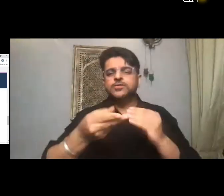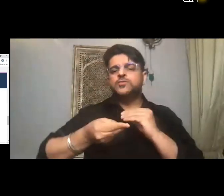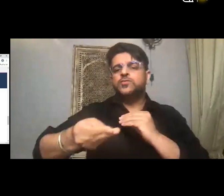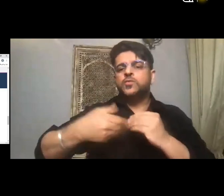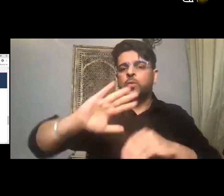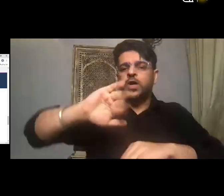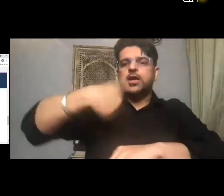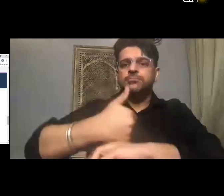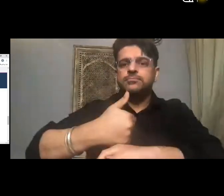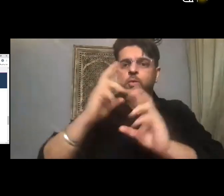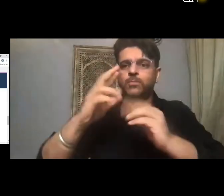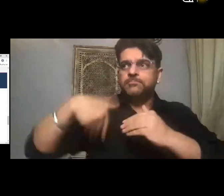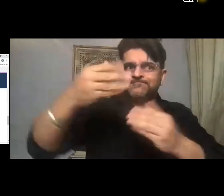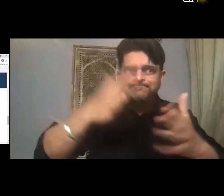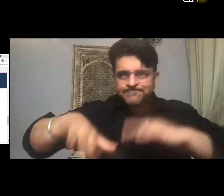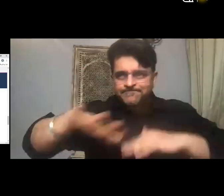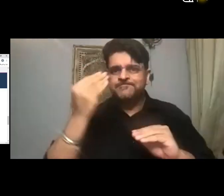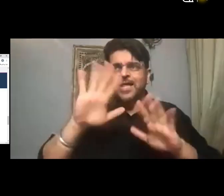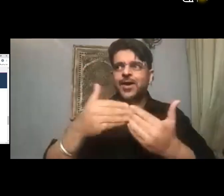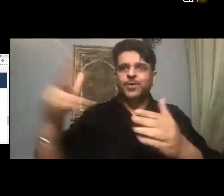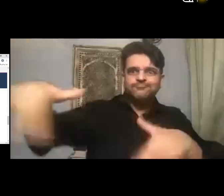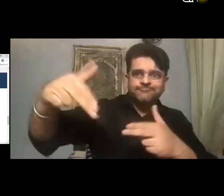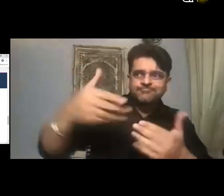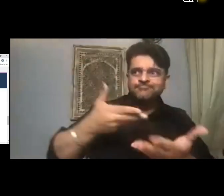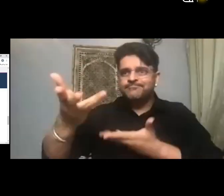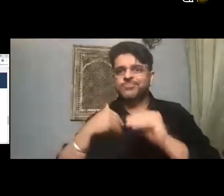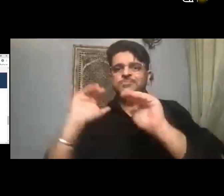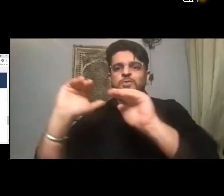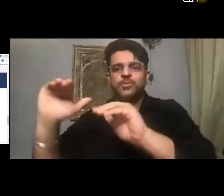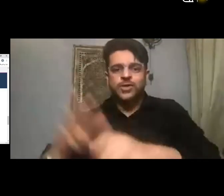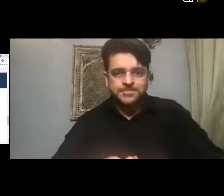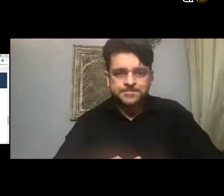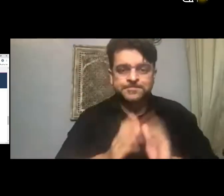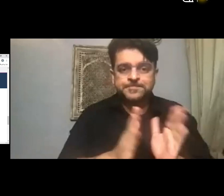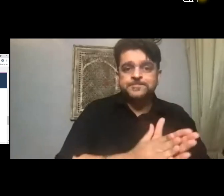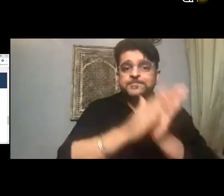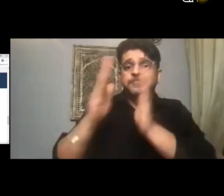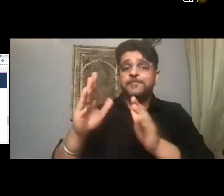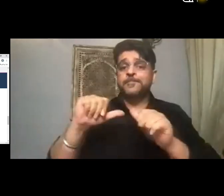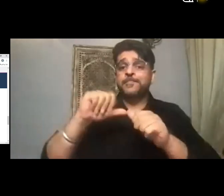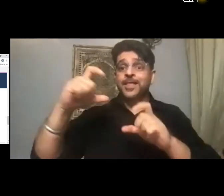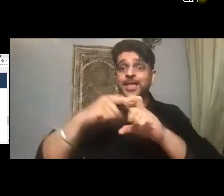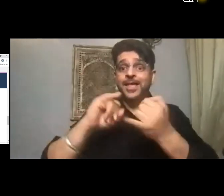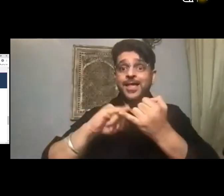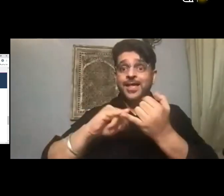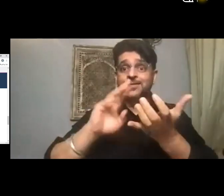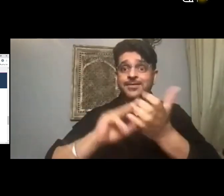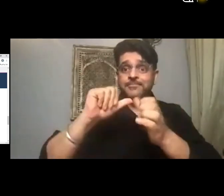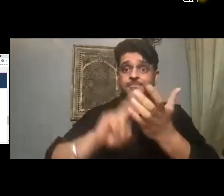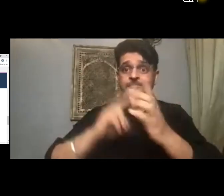to the deaf, or you have any information you want, we will be setting up a deaf line very soon, which will be a video call